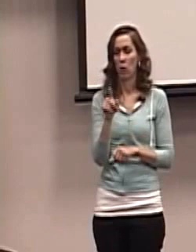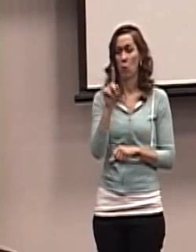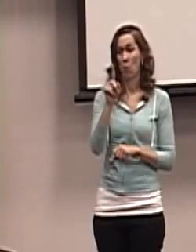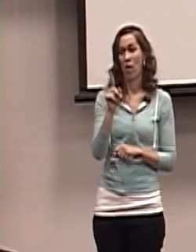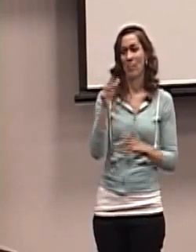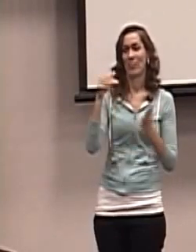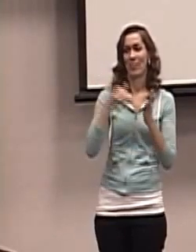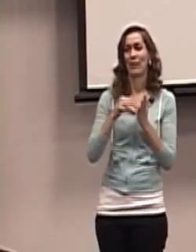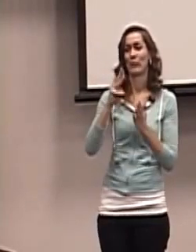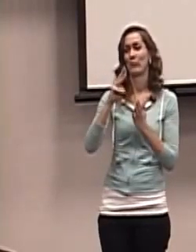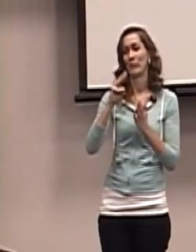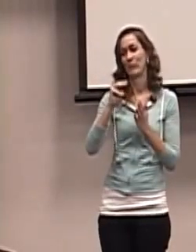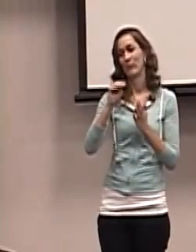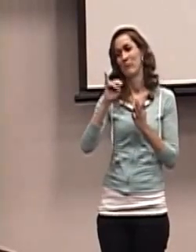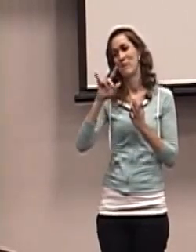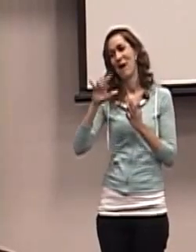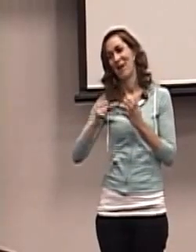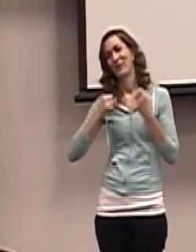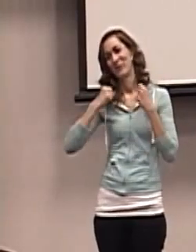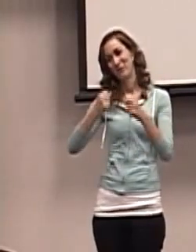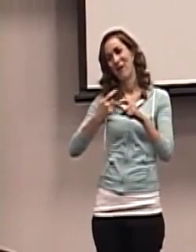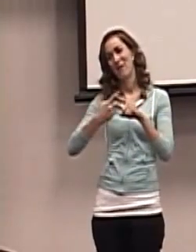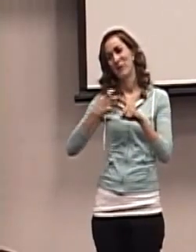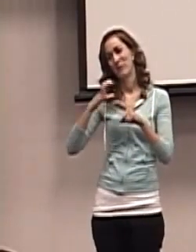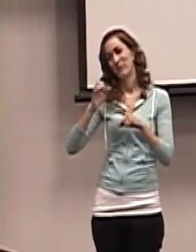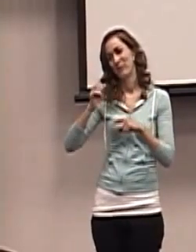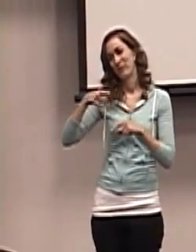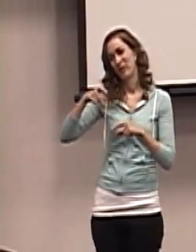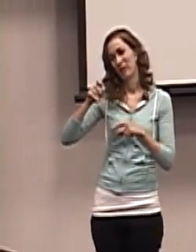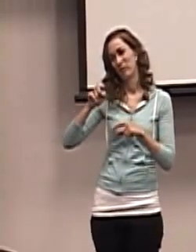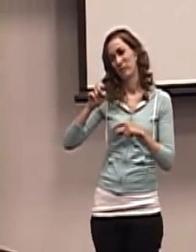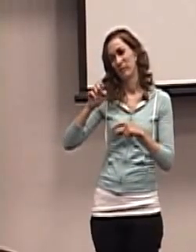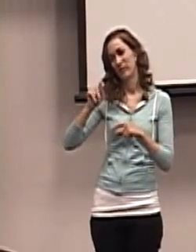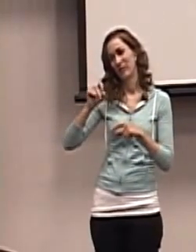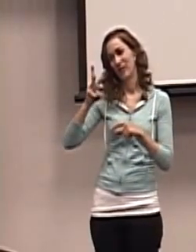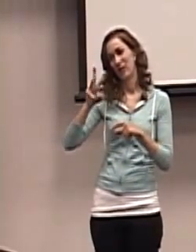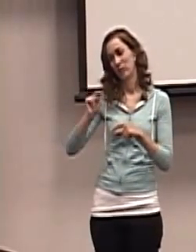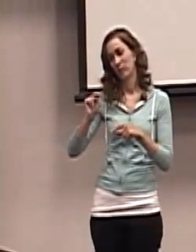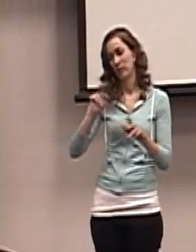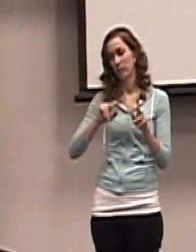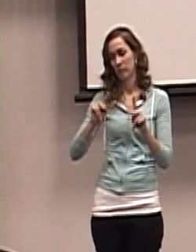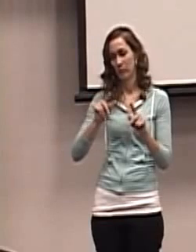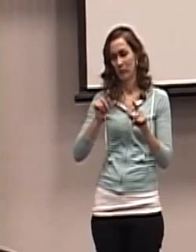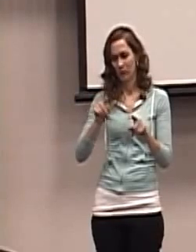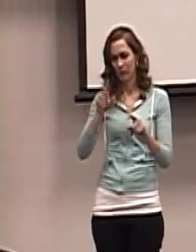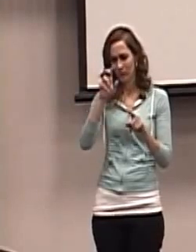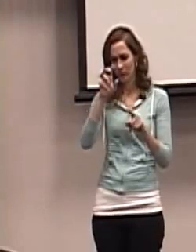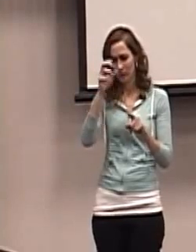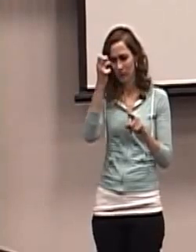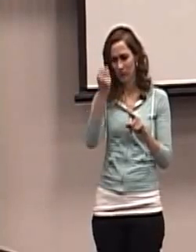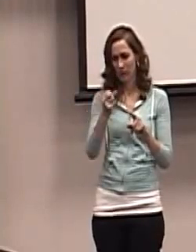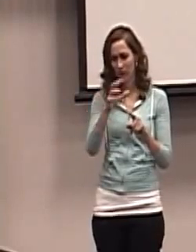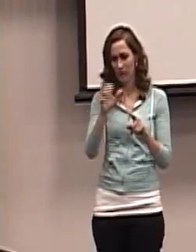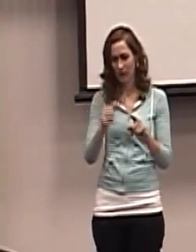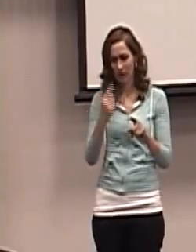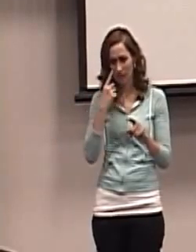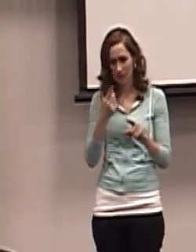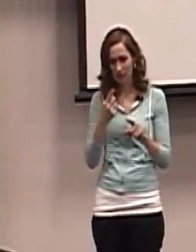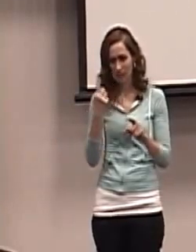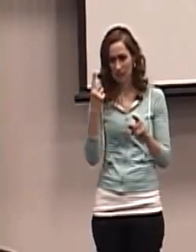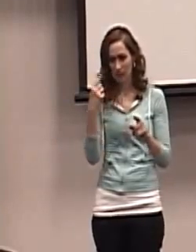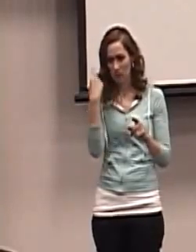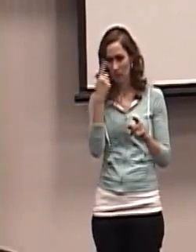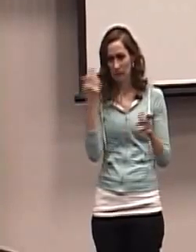Town. People look at South Africa and look, boy, that sure looks small. It's over twice the size of